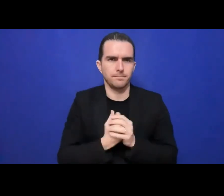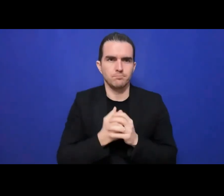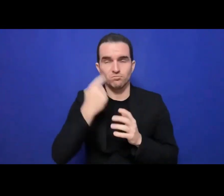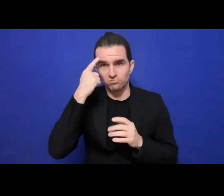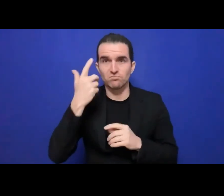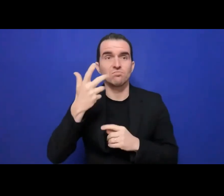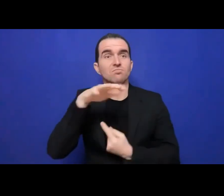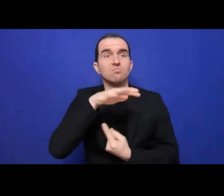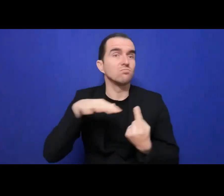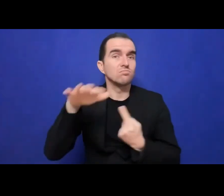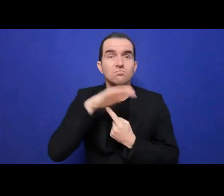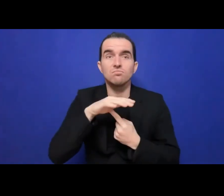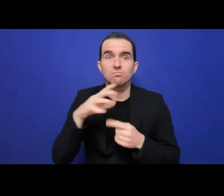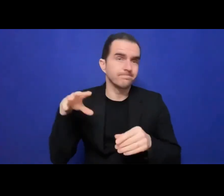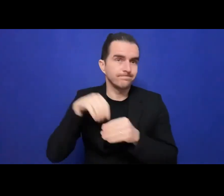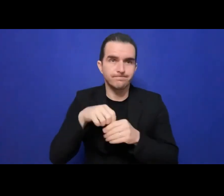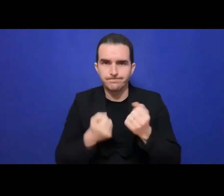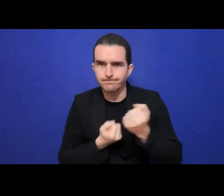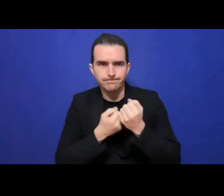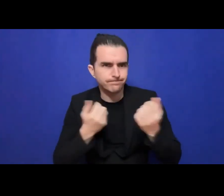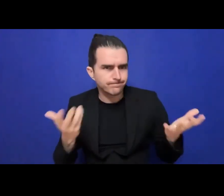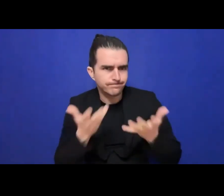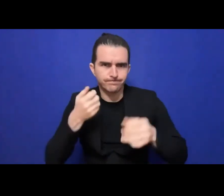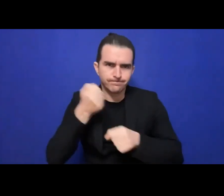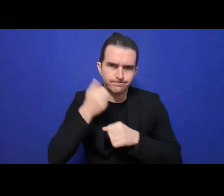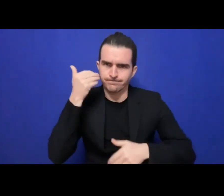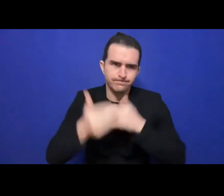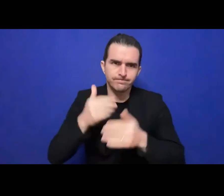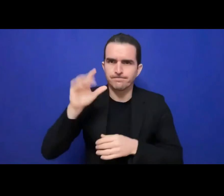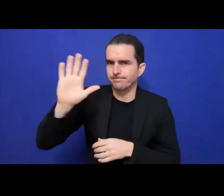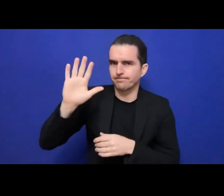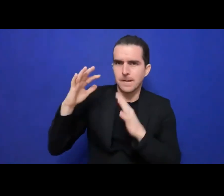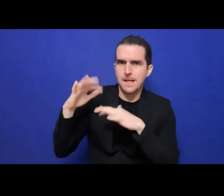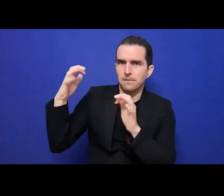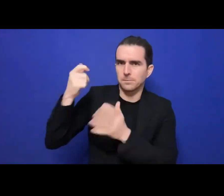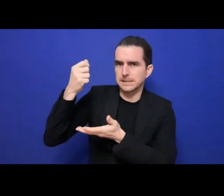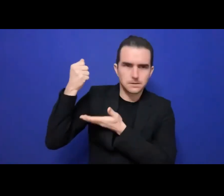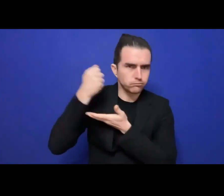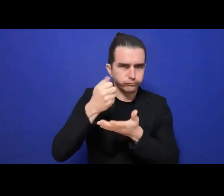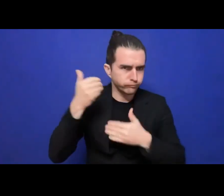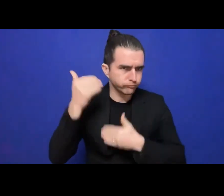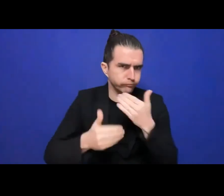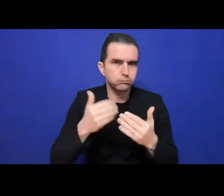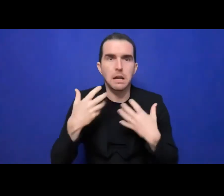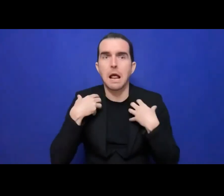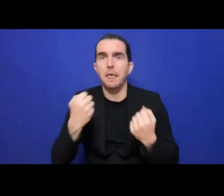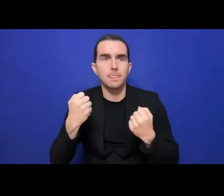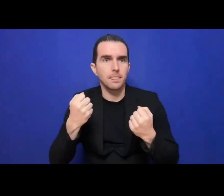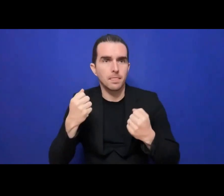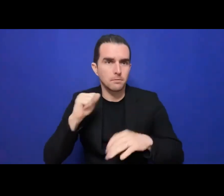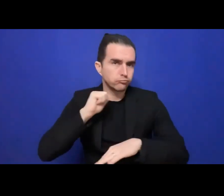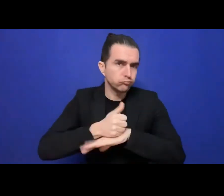panelists if they have any concrete examples of how civil society can do this kind of